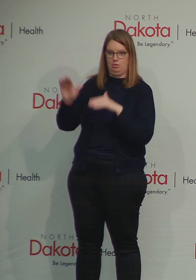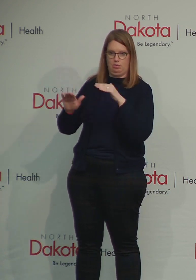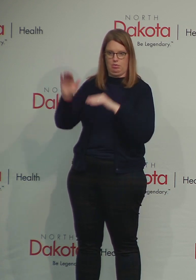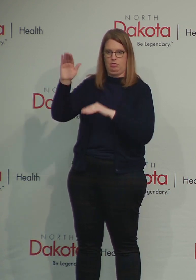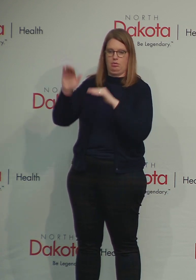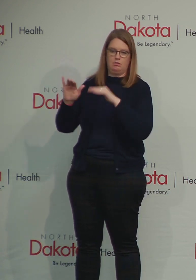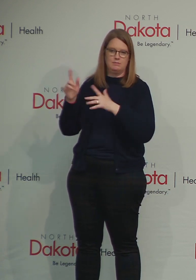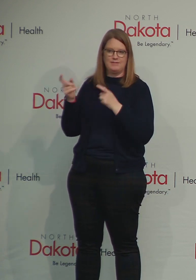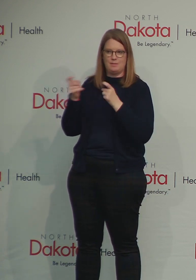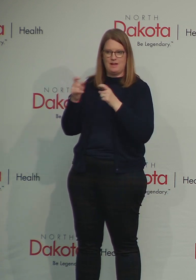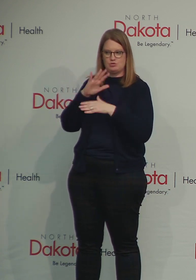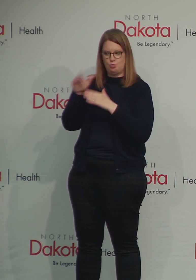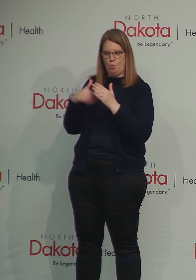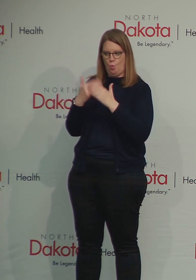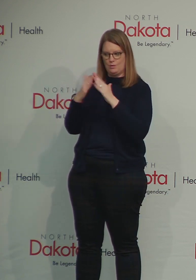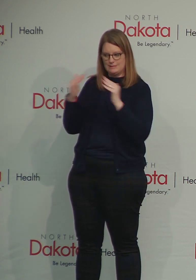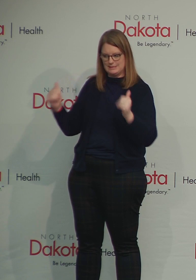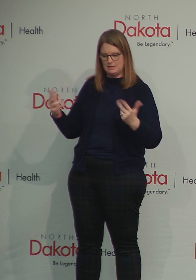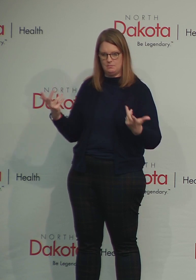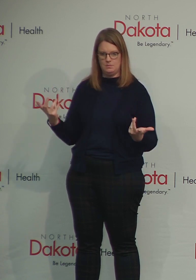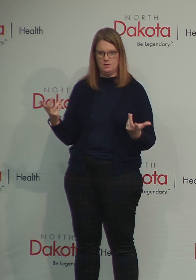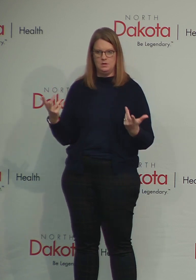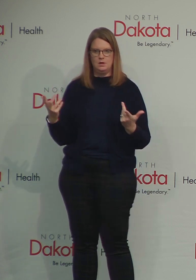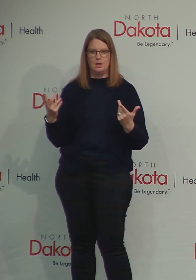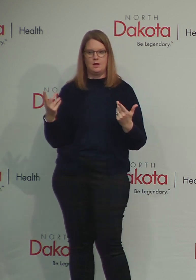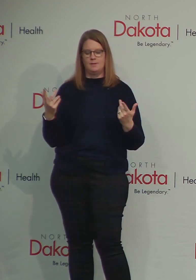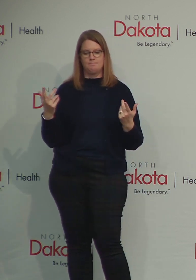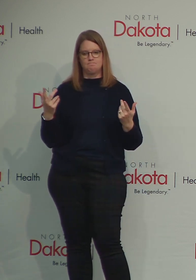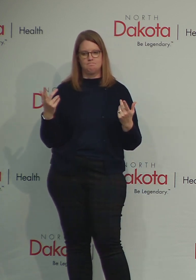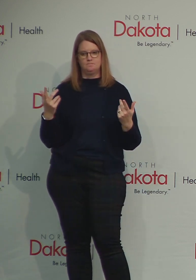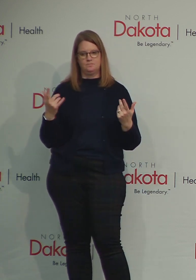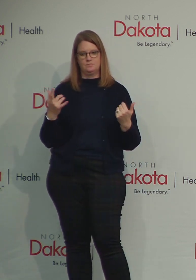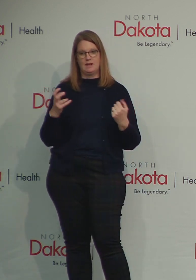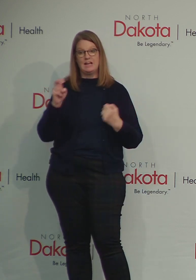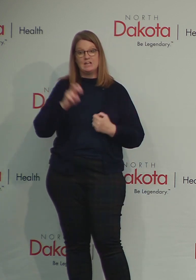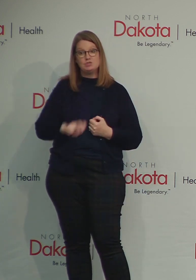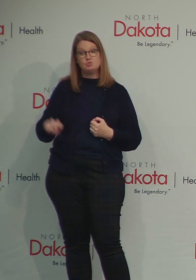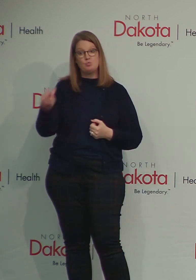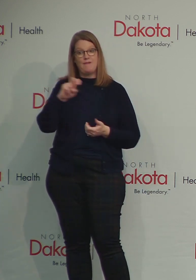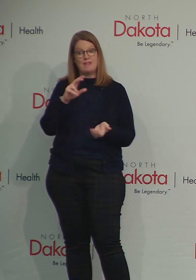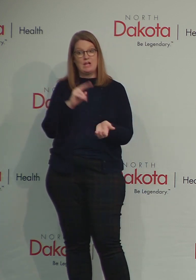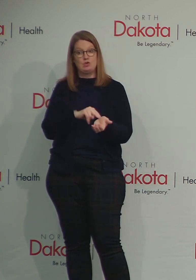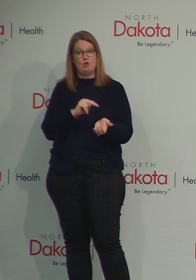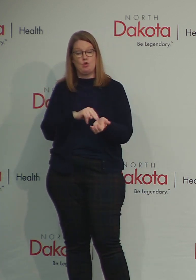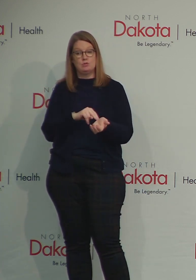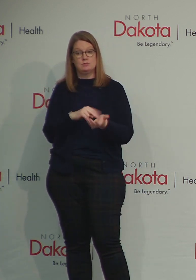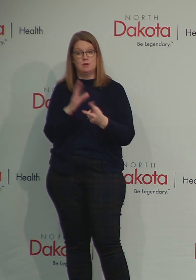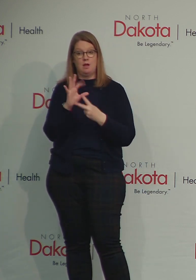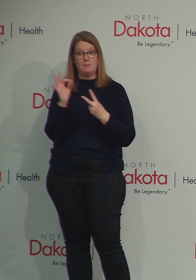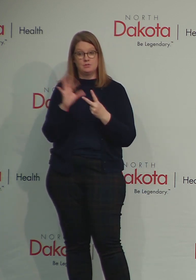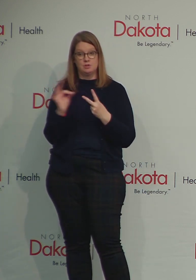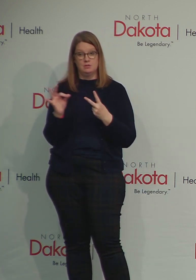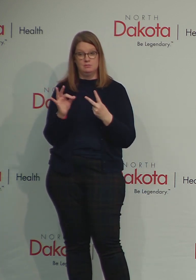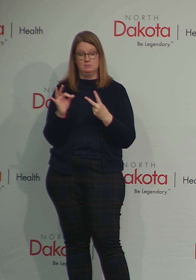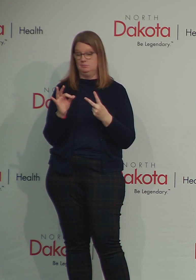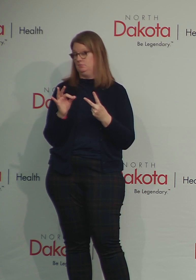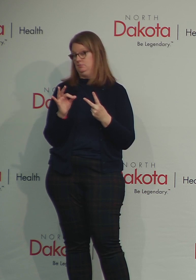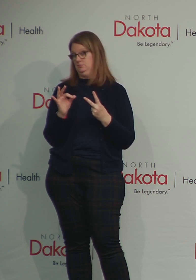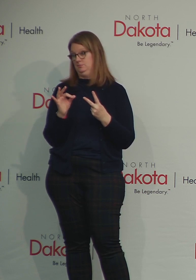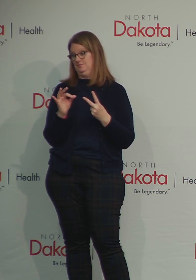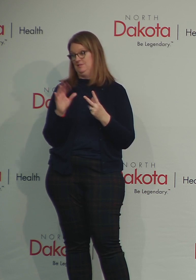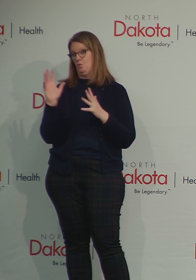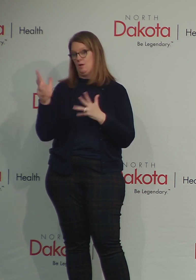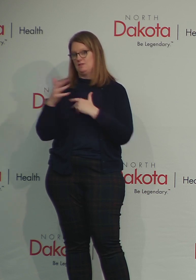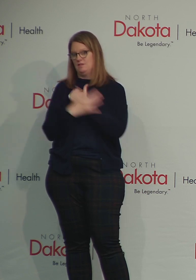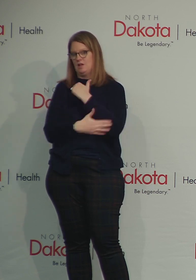manage the whole system, because as we've said before, we're not going to, the traveling nurse option at a time when the rest of the nation is blowing up is